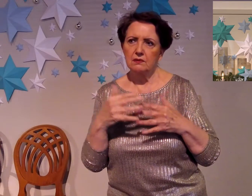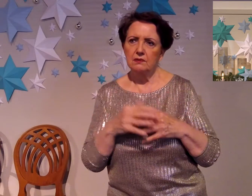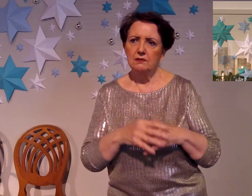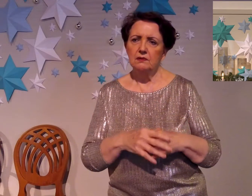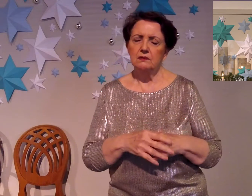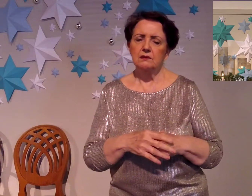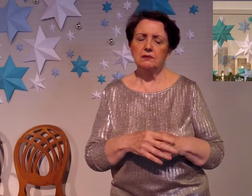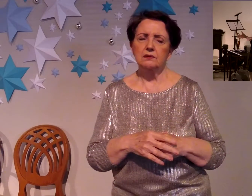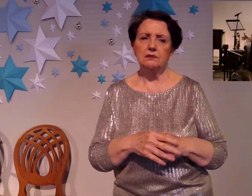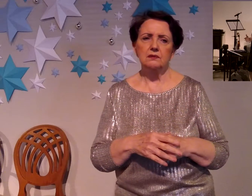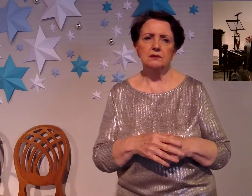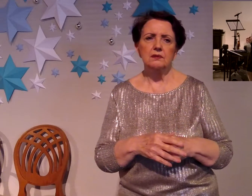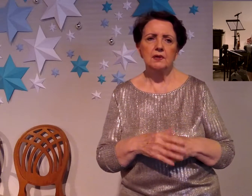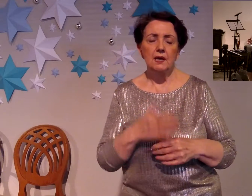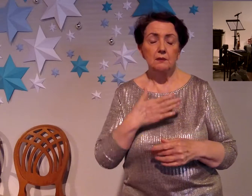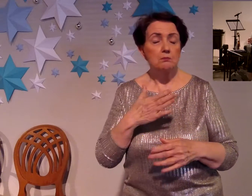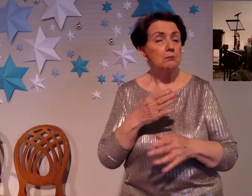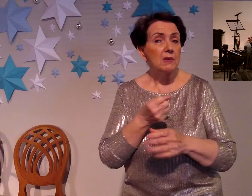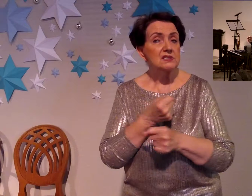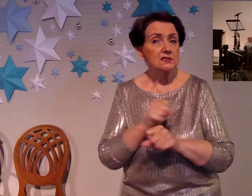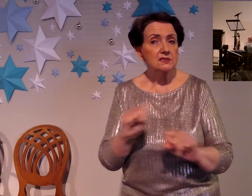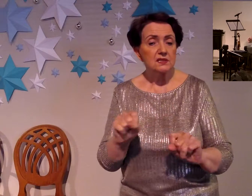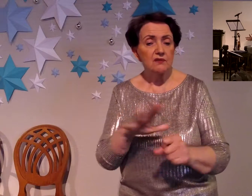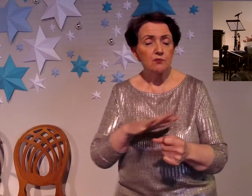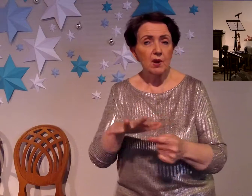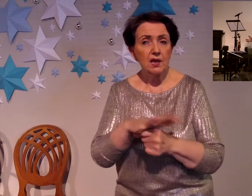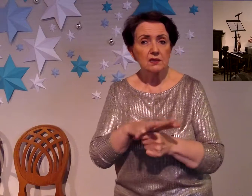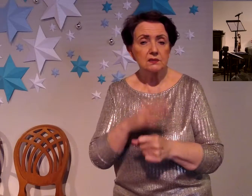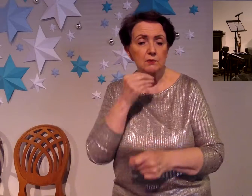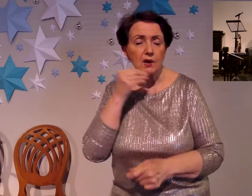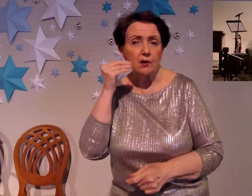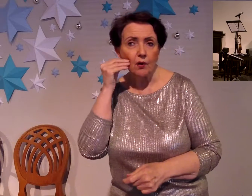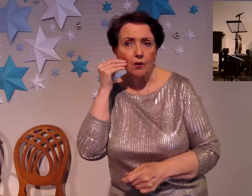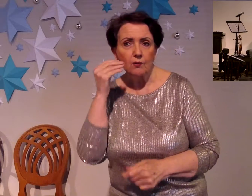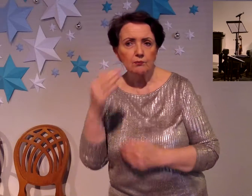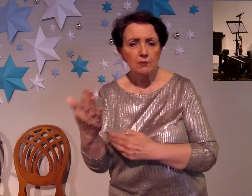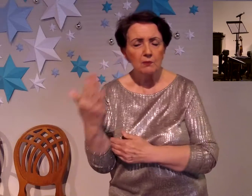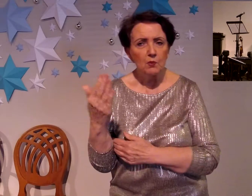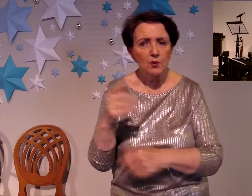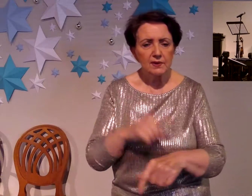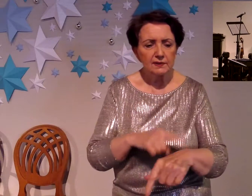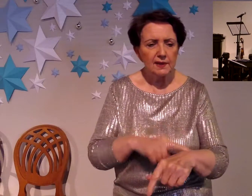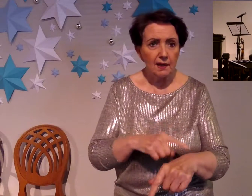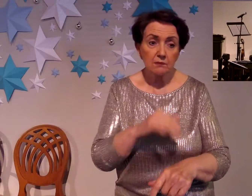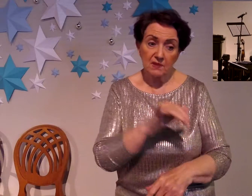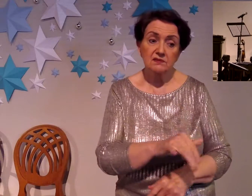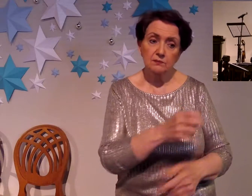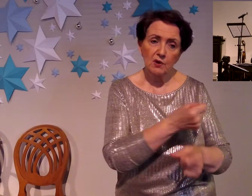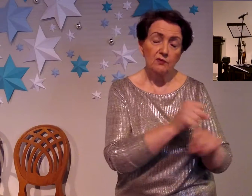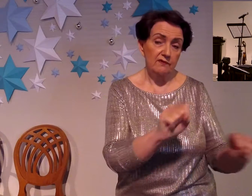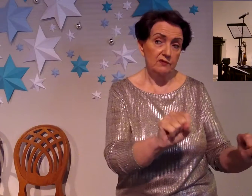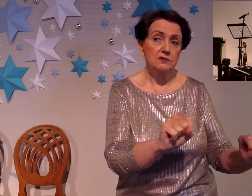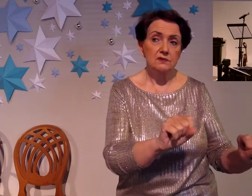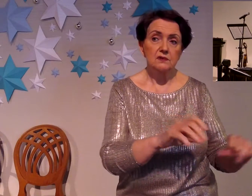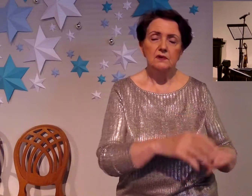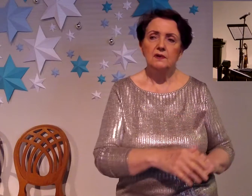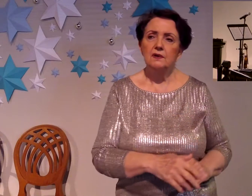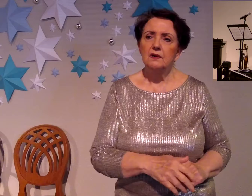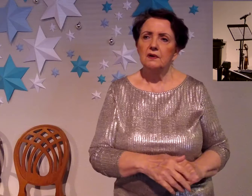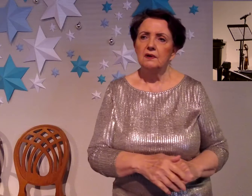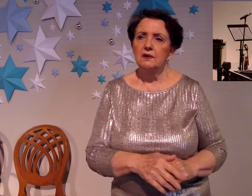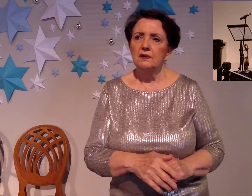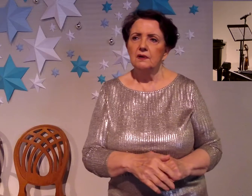And my sanctuary, my home, my morning time, which is my refuge,